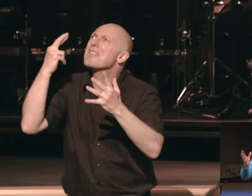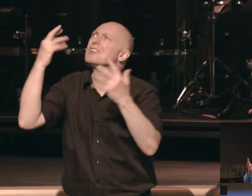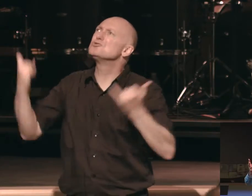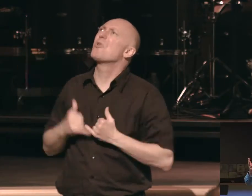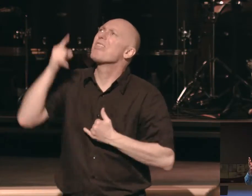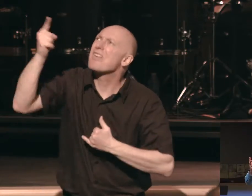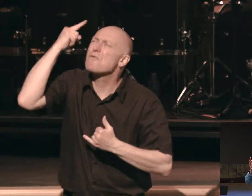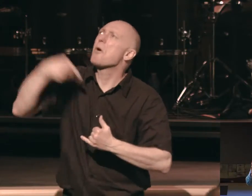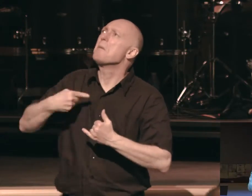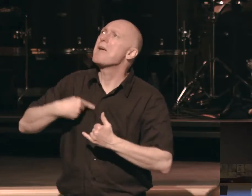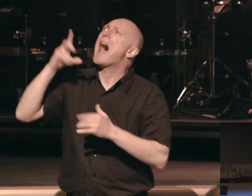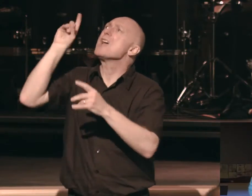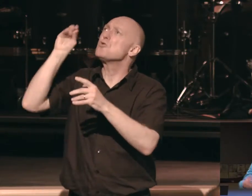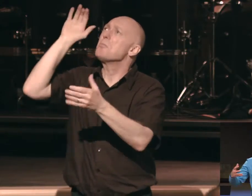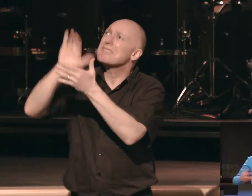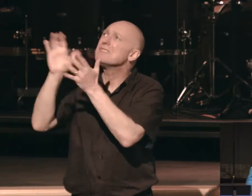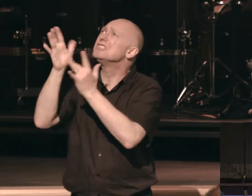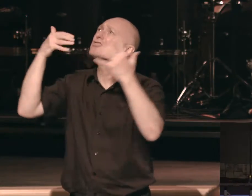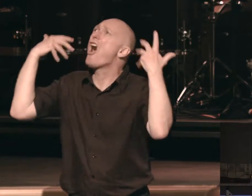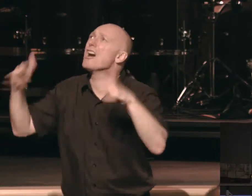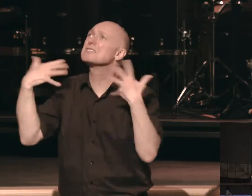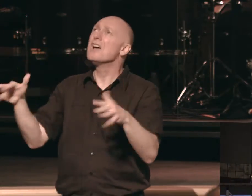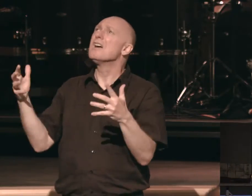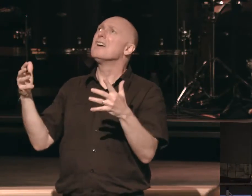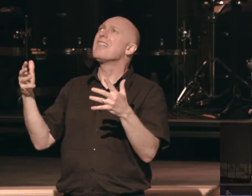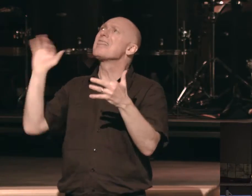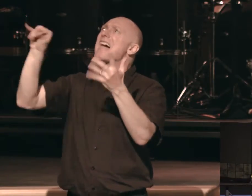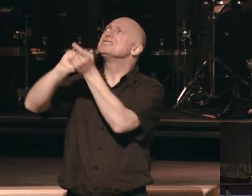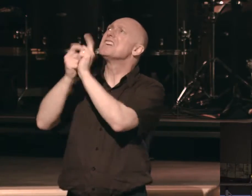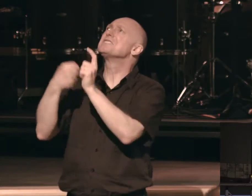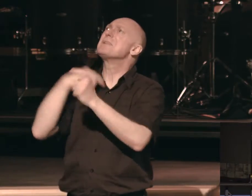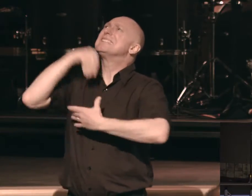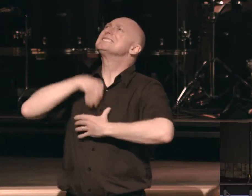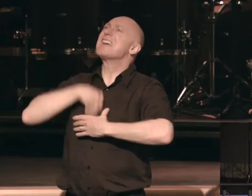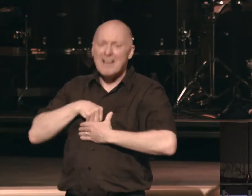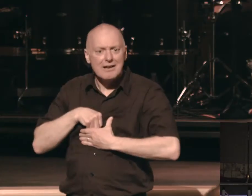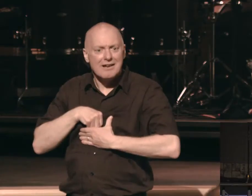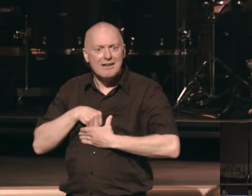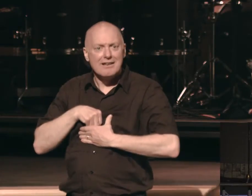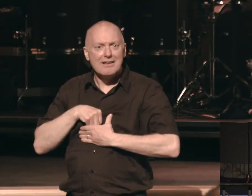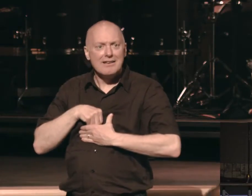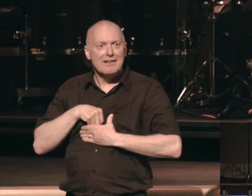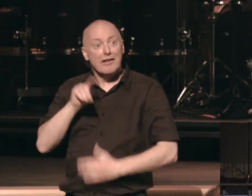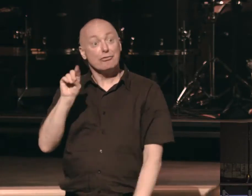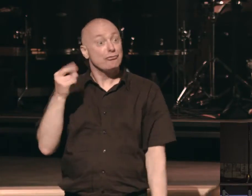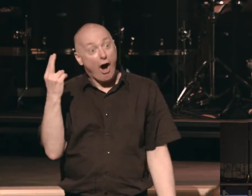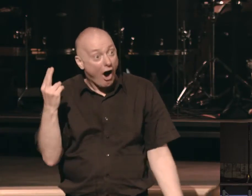and I do believe that Jesus is awesome and wow, it's changing me from the inside. Duh!